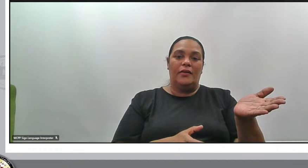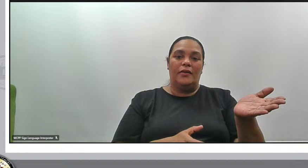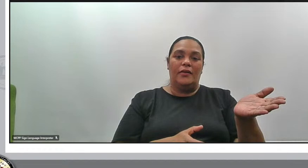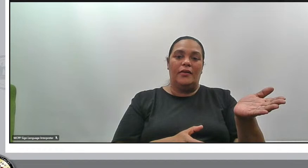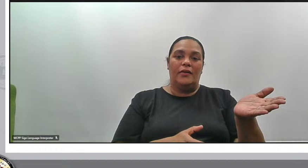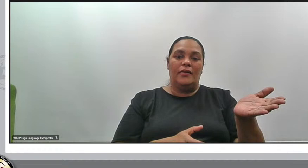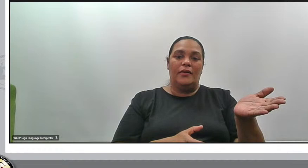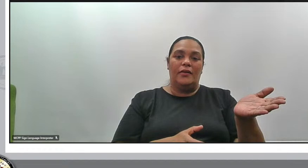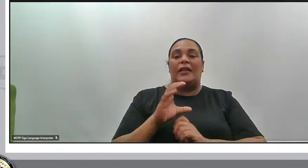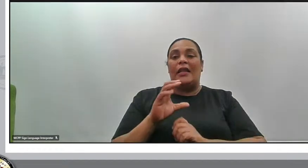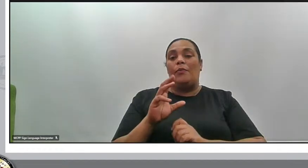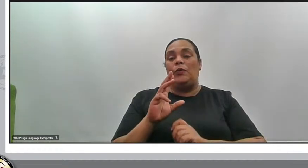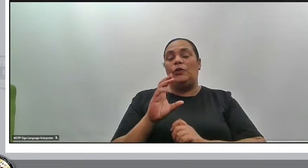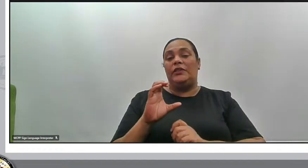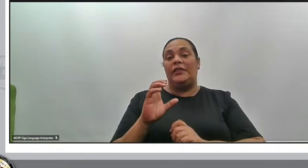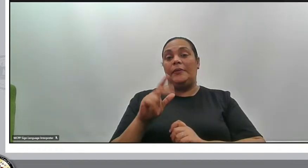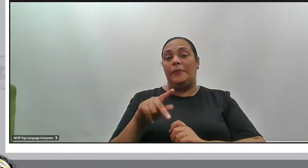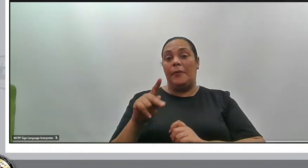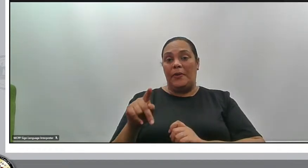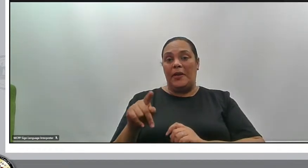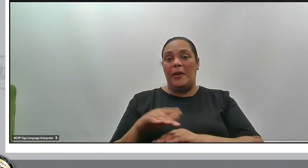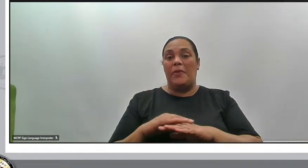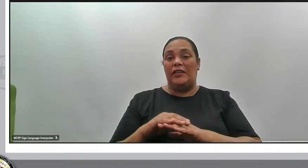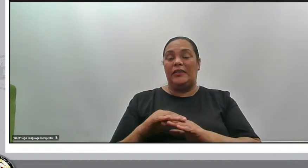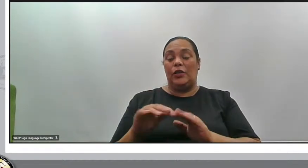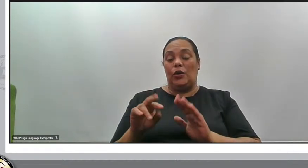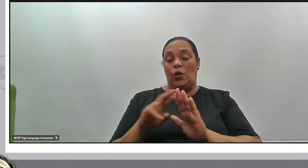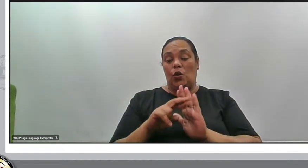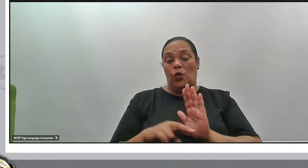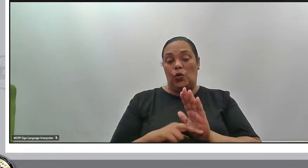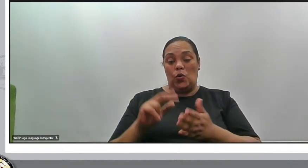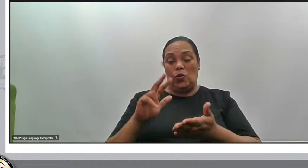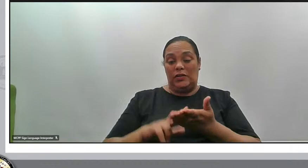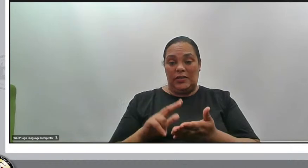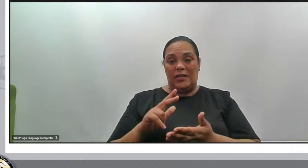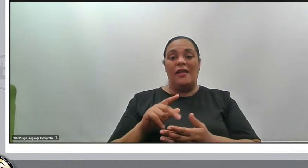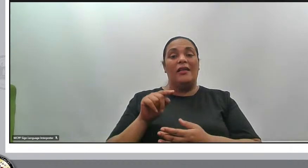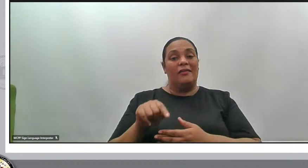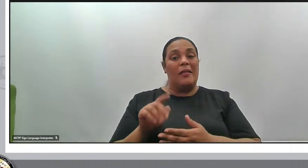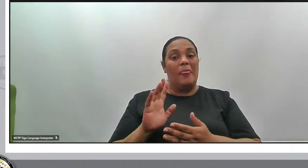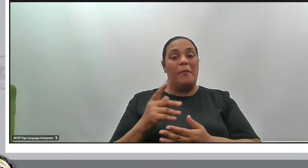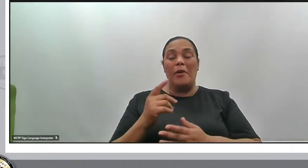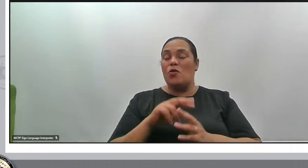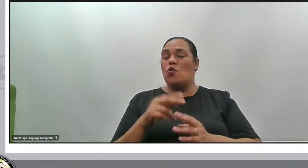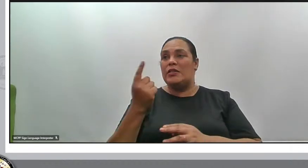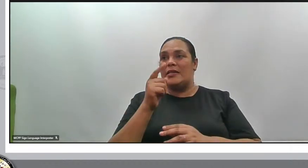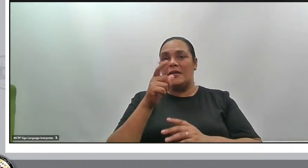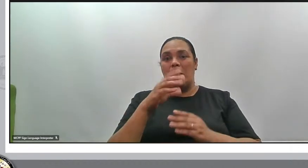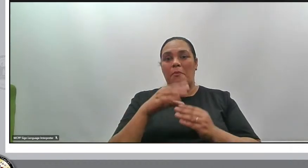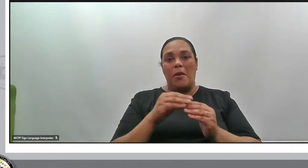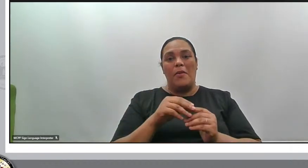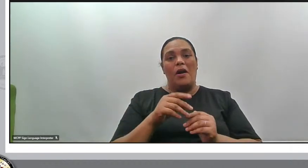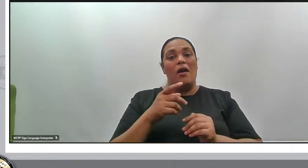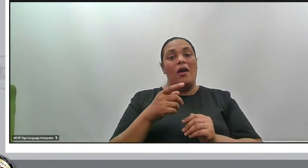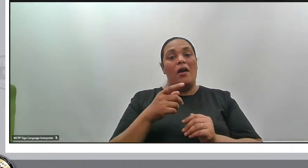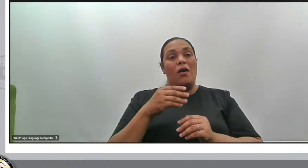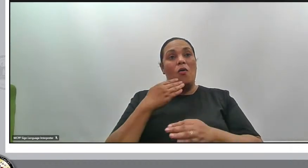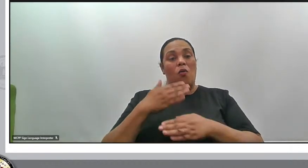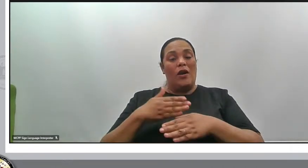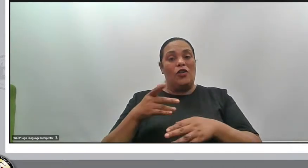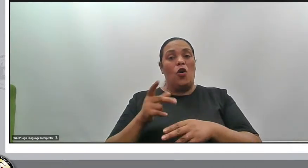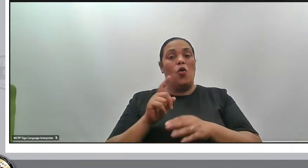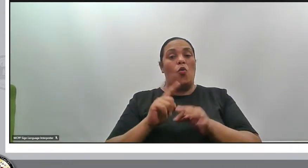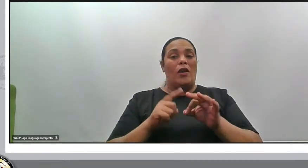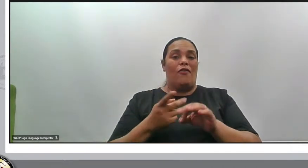the WCPP, in terms of the Basic Conditions of Employment Act, actually not a single member of the WCPP qualifies for